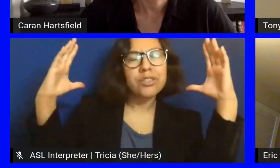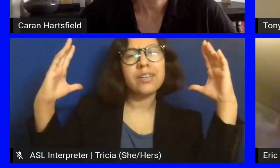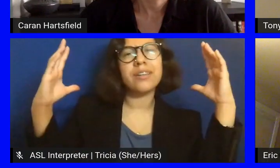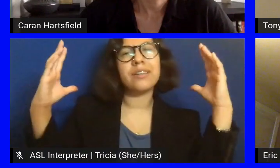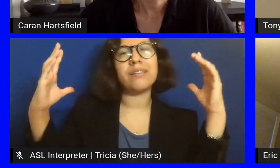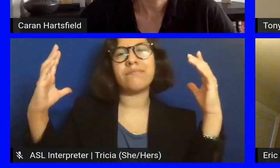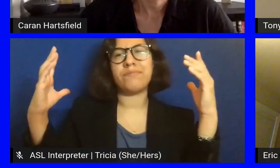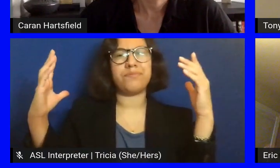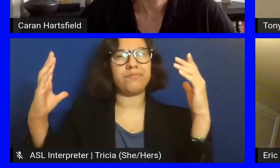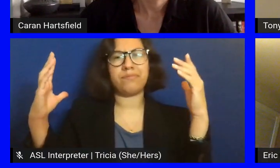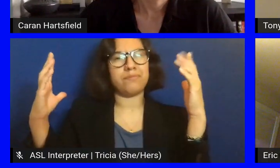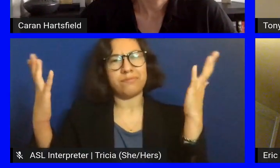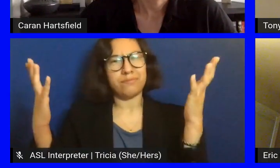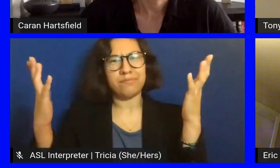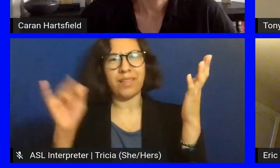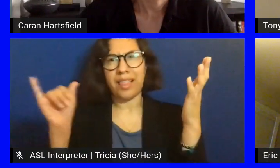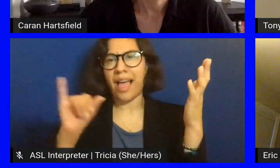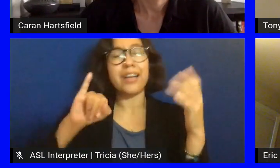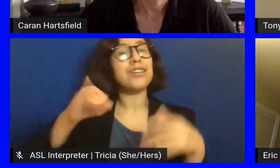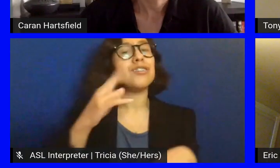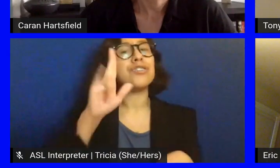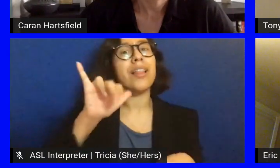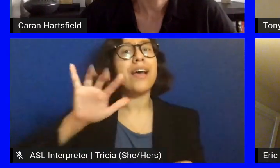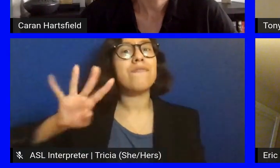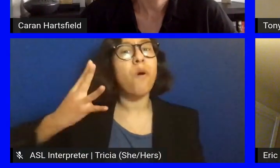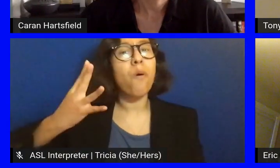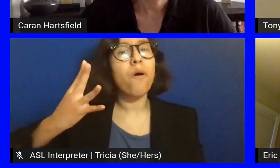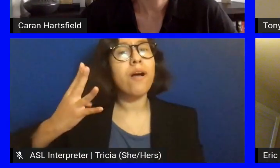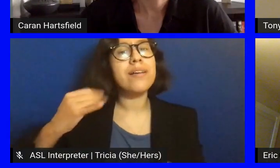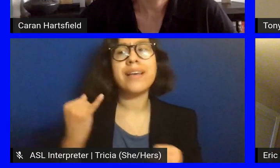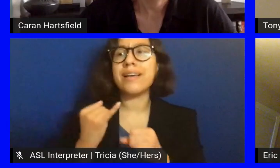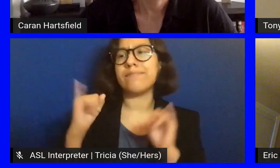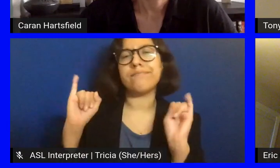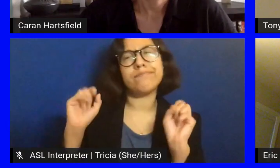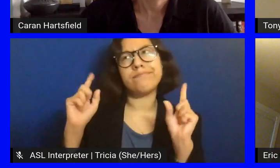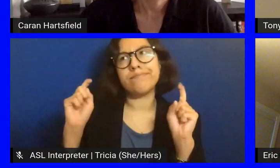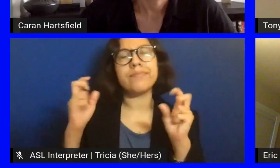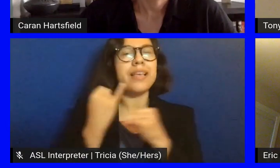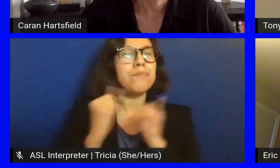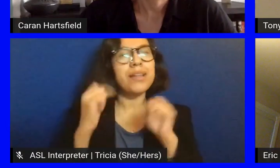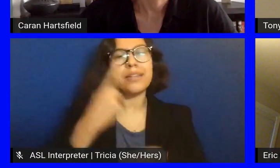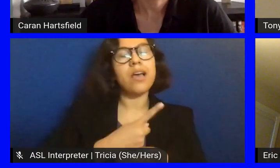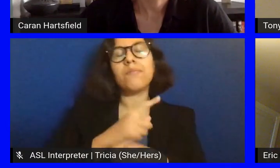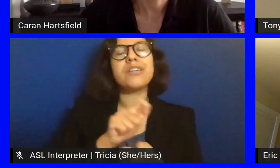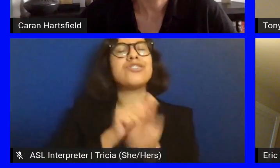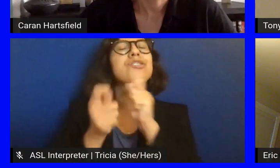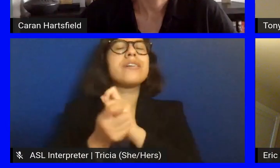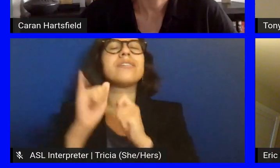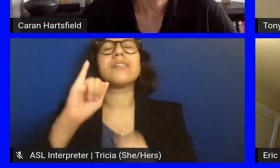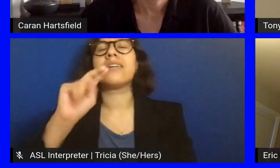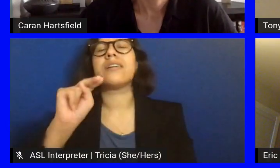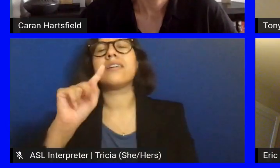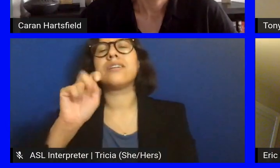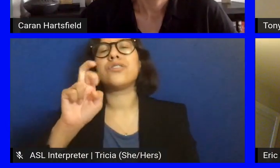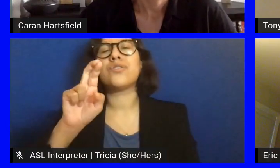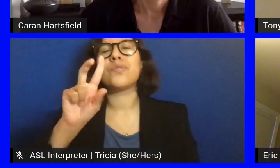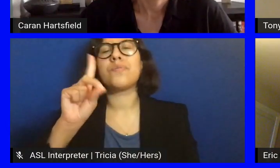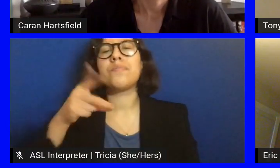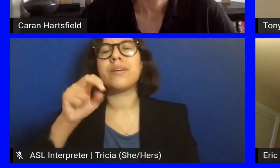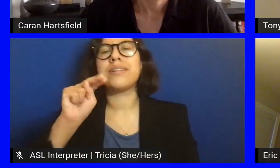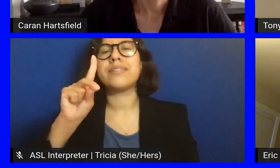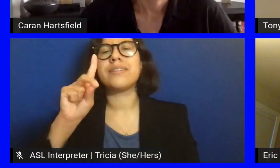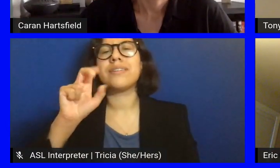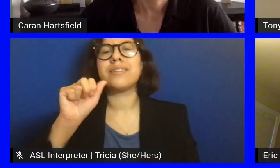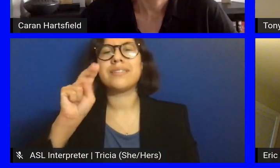reimagining even like July 4th, Independence Day, into Interdependence mm-hmm. Day, it's a process of decolonization